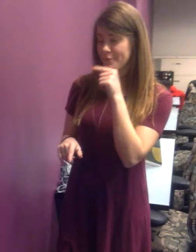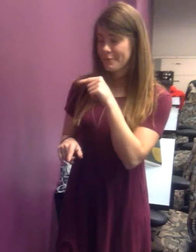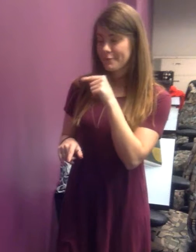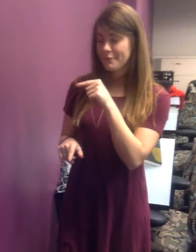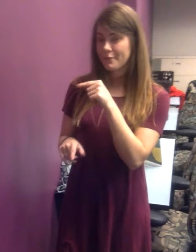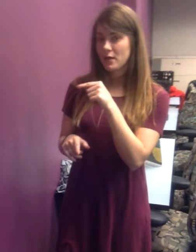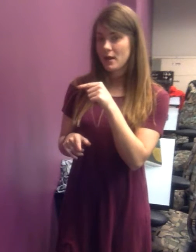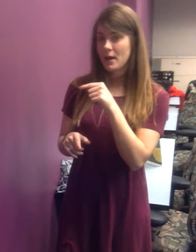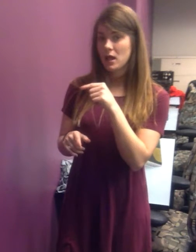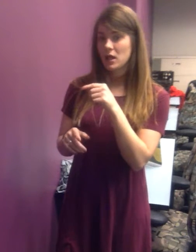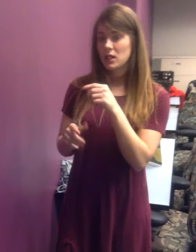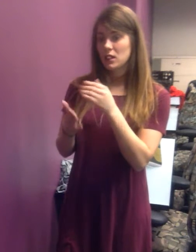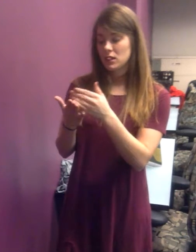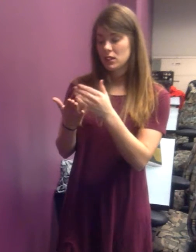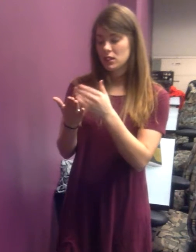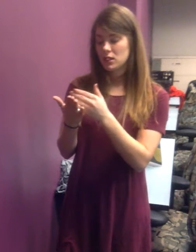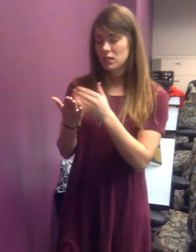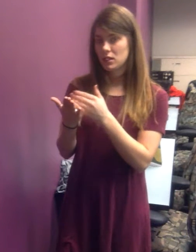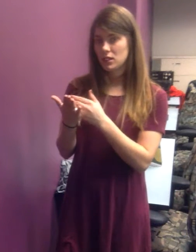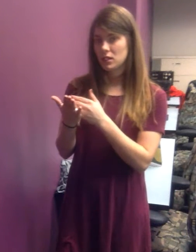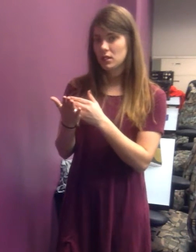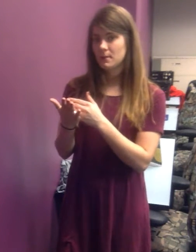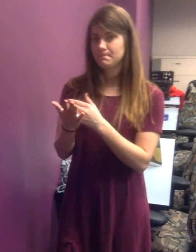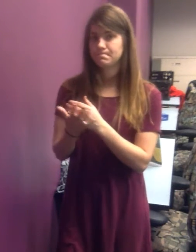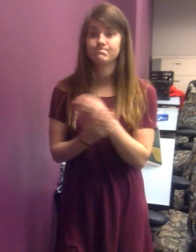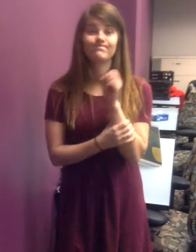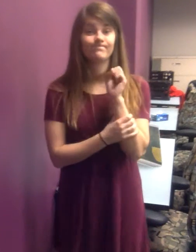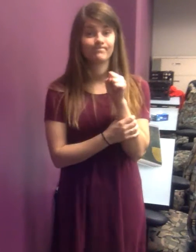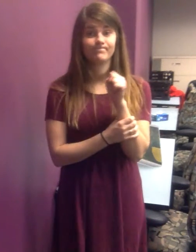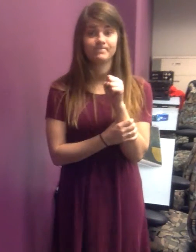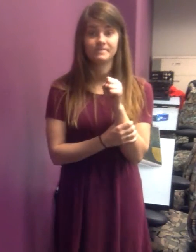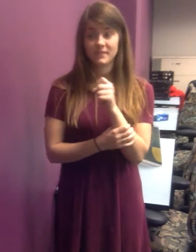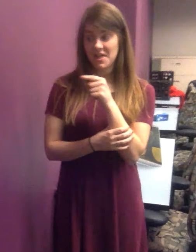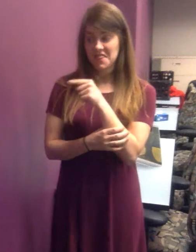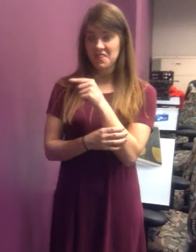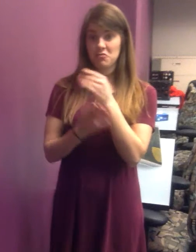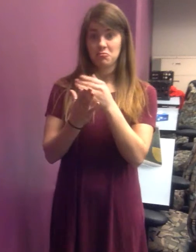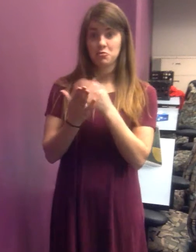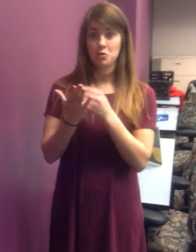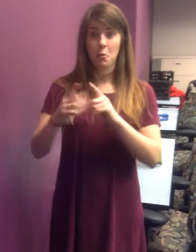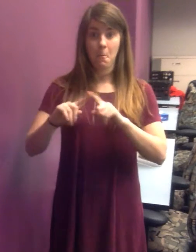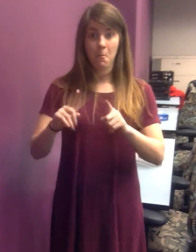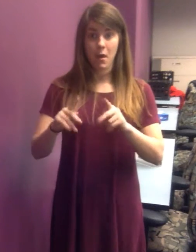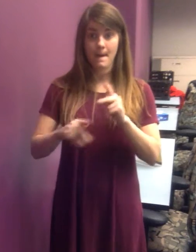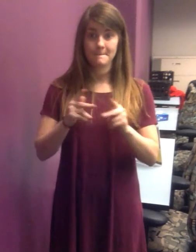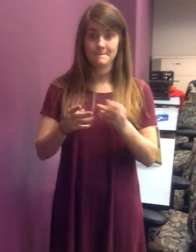unassuming street in Alexandria, Virginia, according to public records, Donors Trust has become the number one supporter of the groups